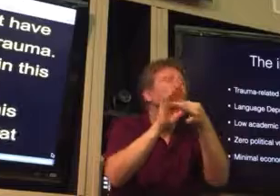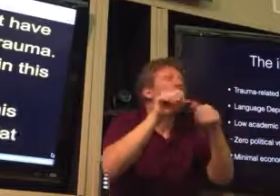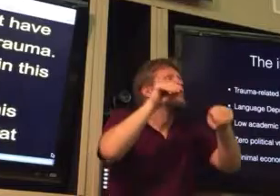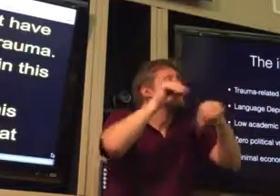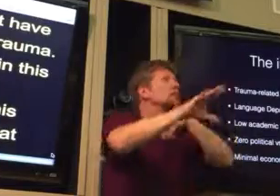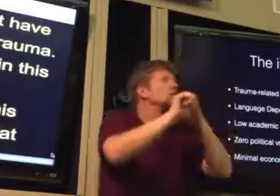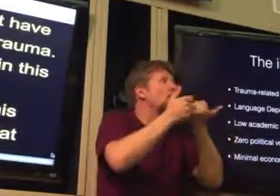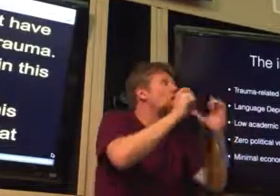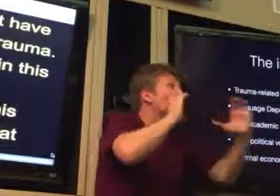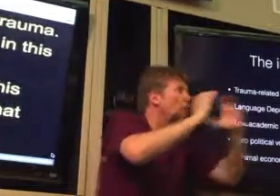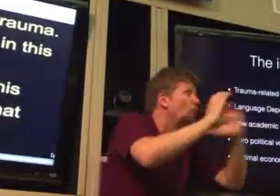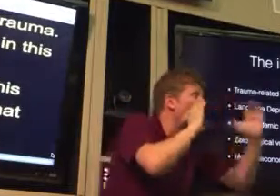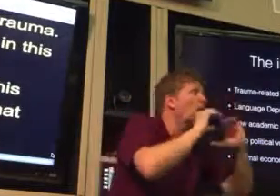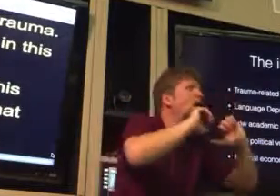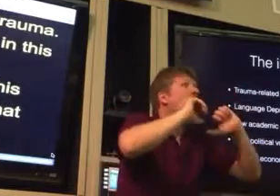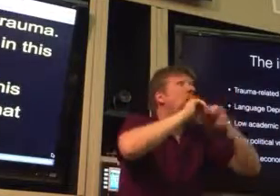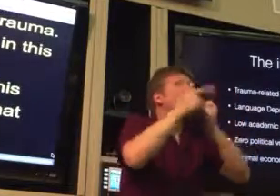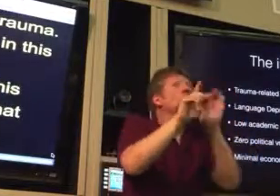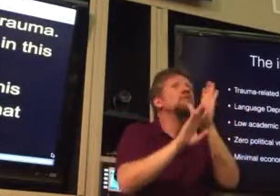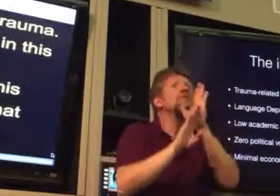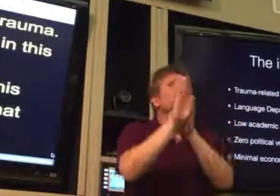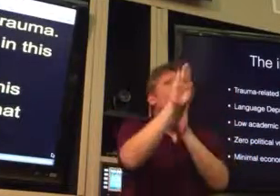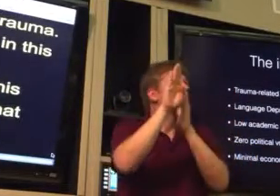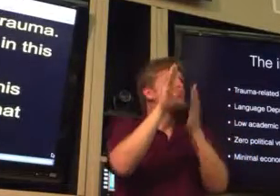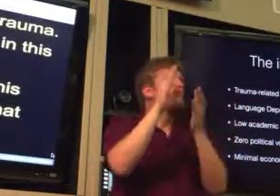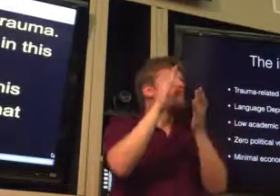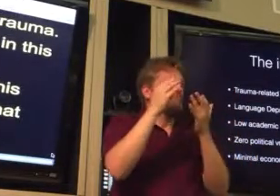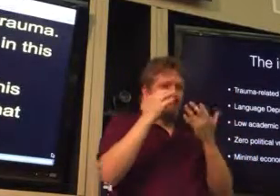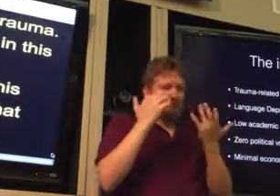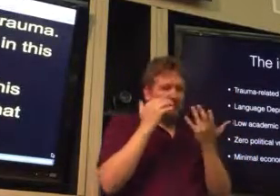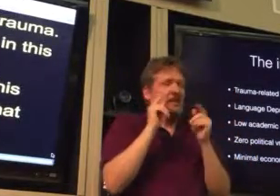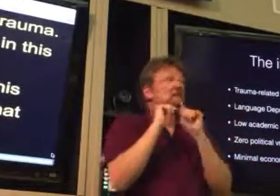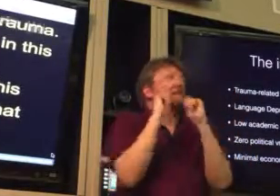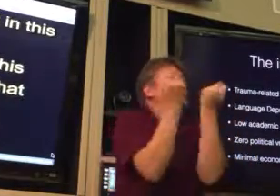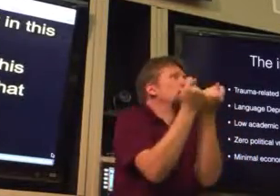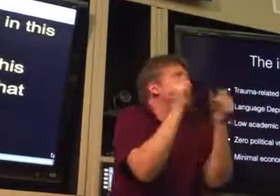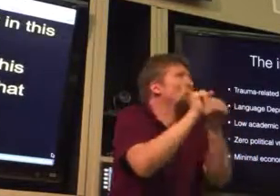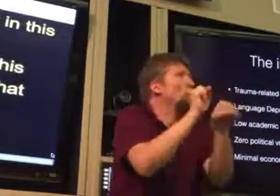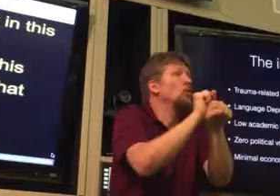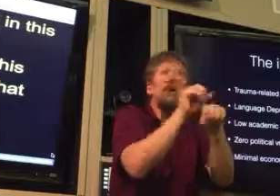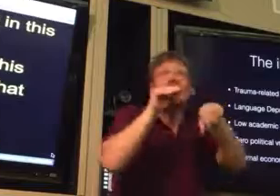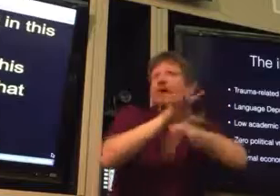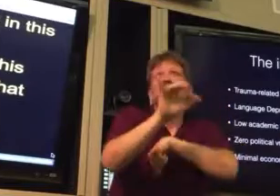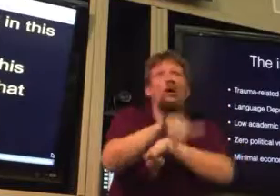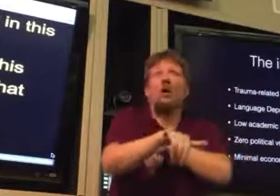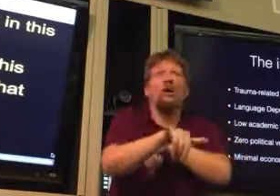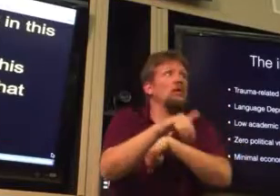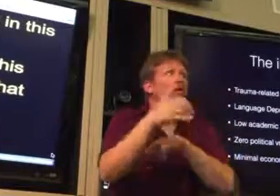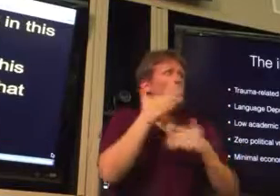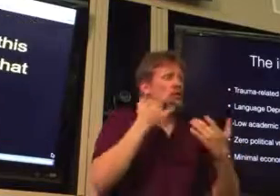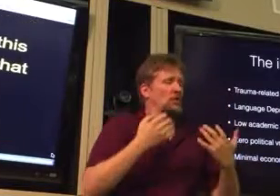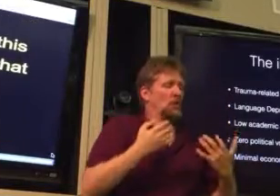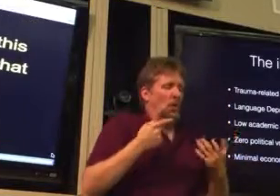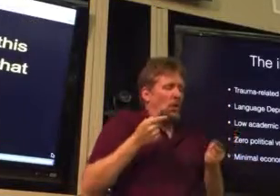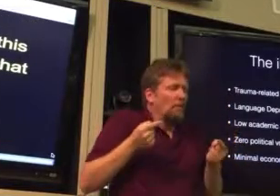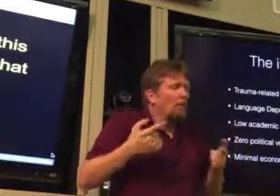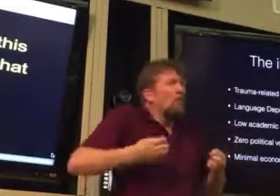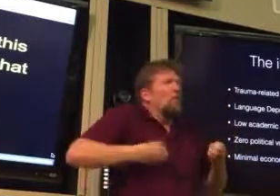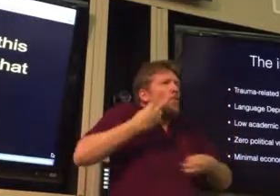That affects a person's work relationship, how they communicate, how they develop their self, and how they're able